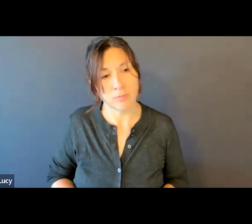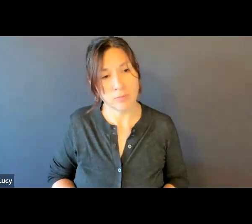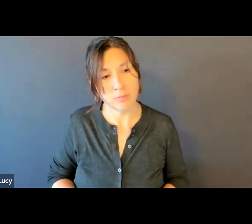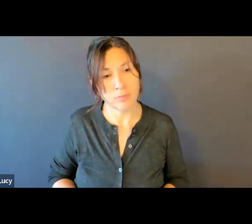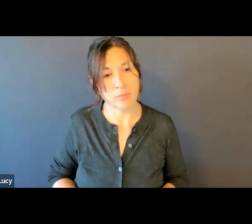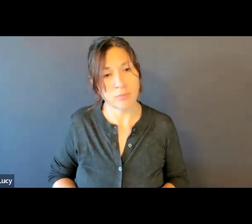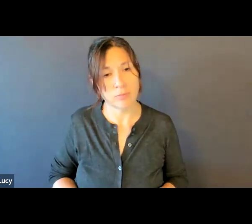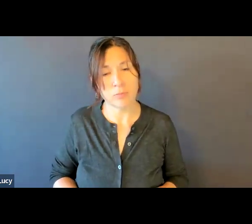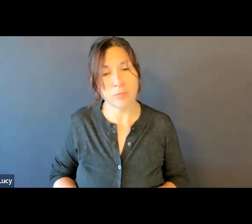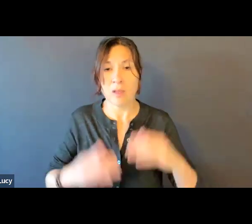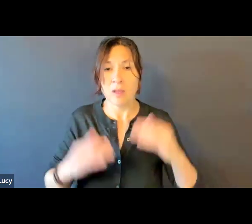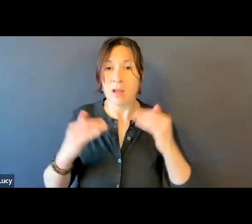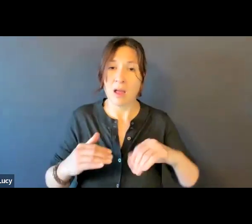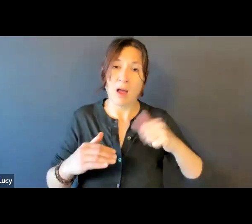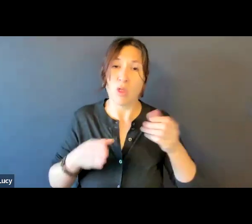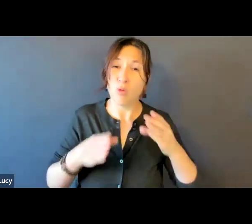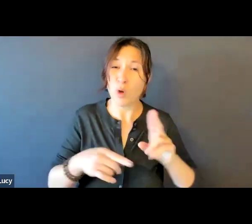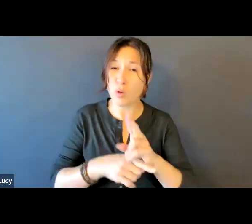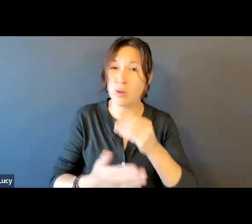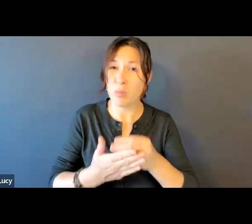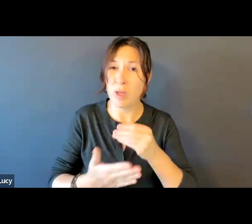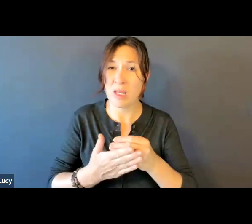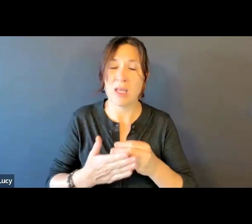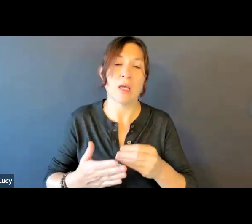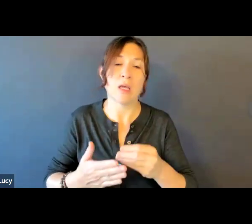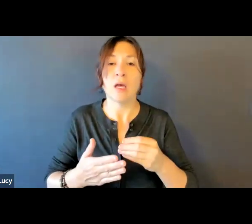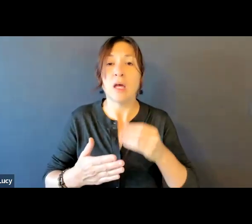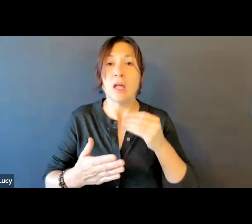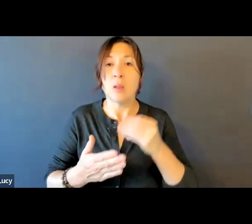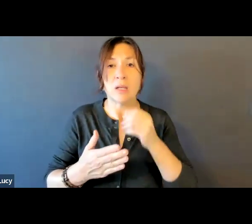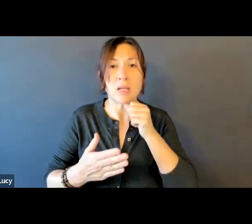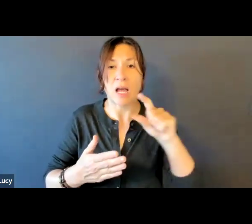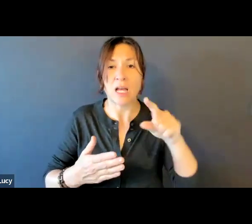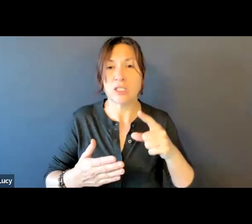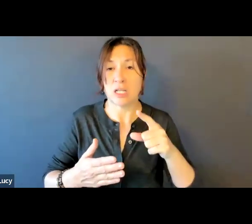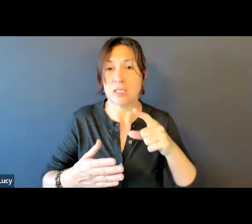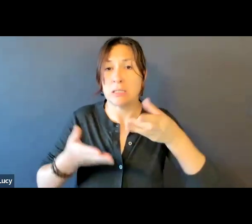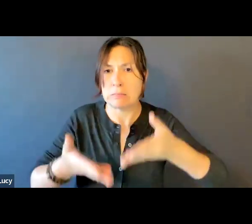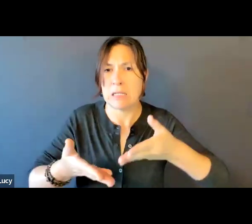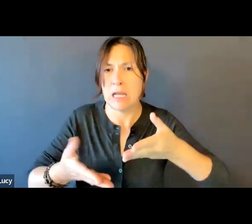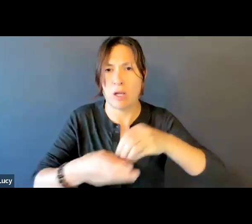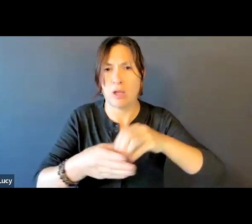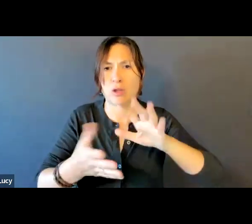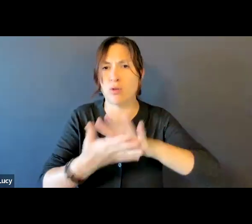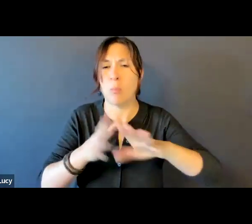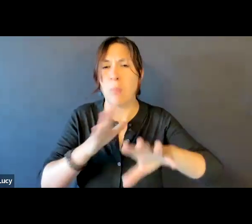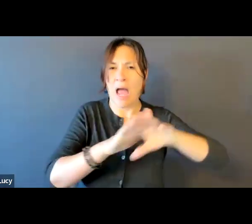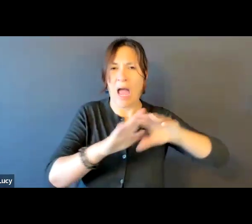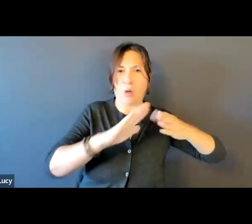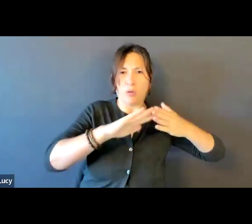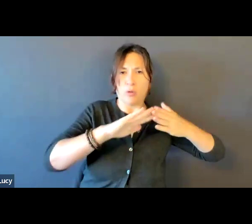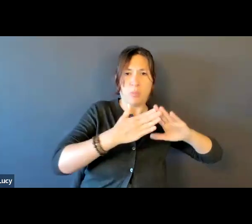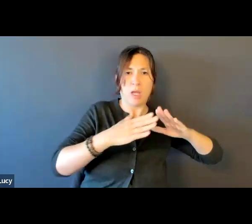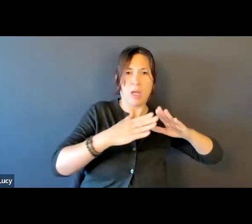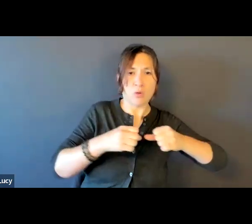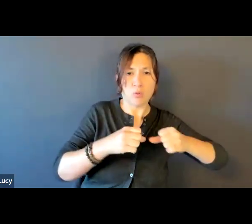for schools to really step away from the school and do some strategic planning as a community that involves families, that